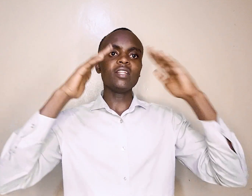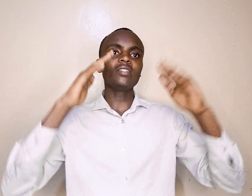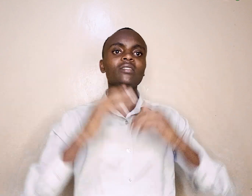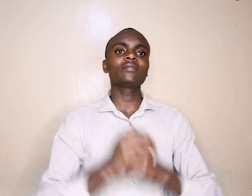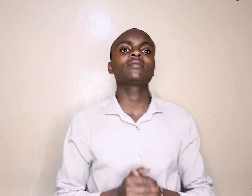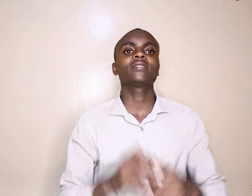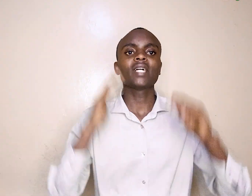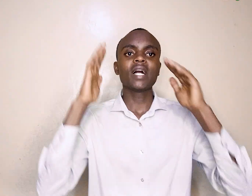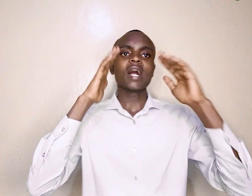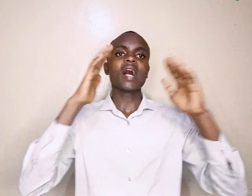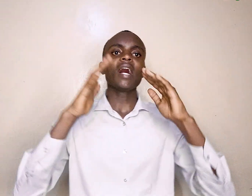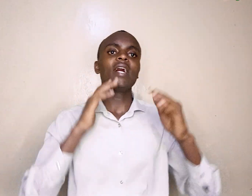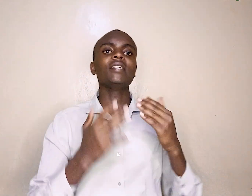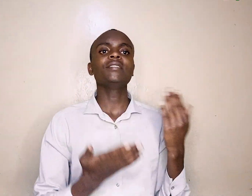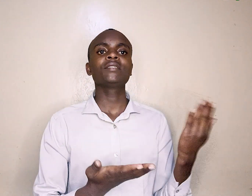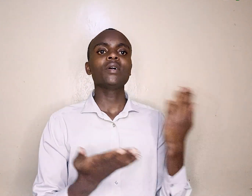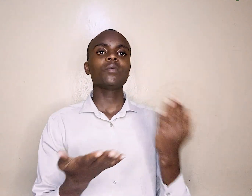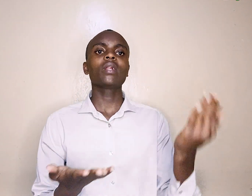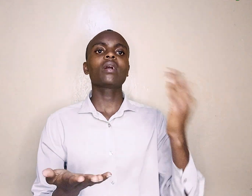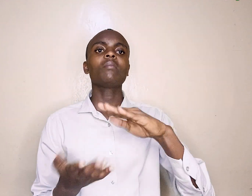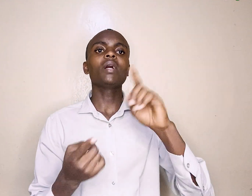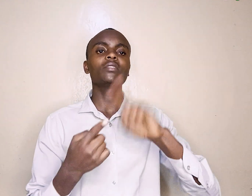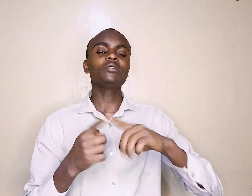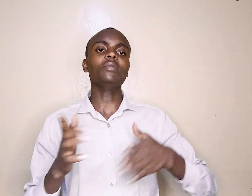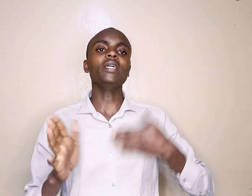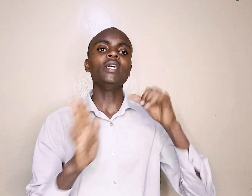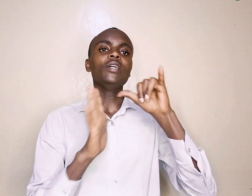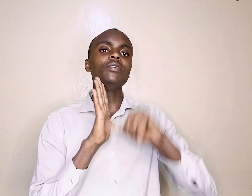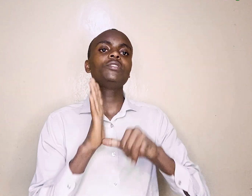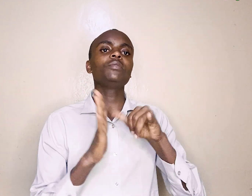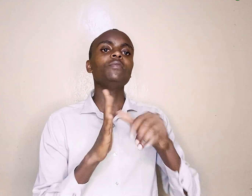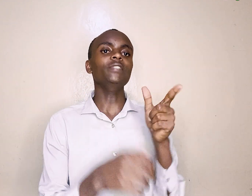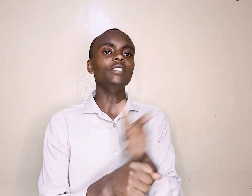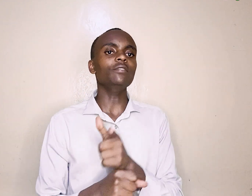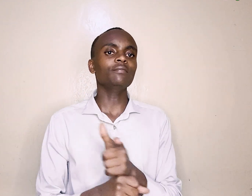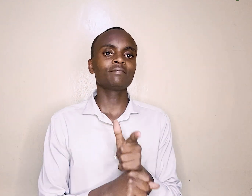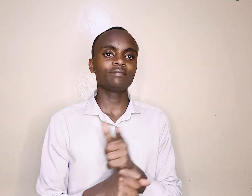Hello, hi, welcome back to my YouTube video.